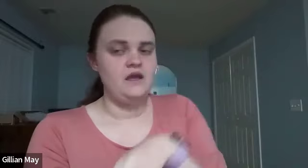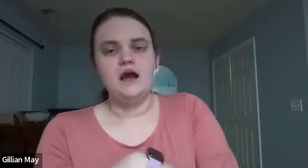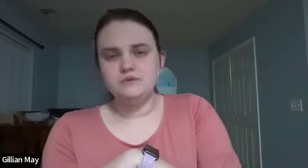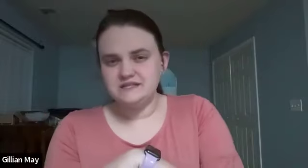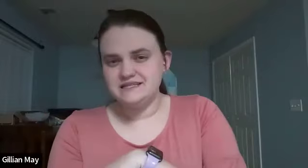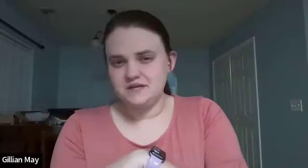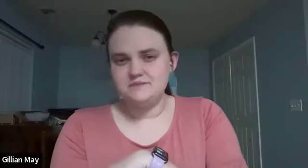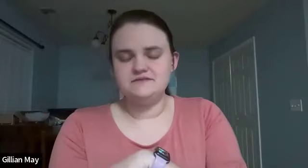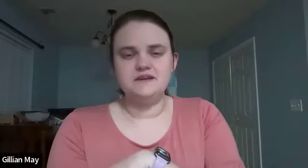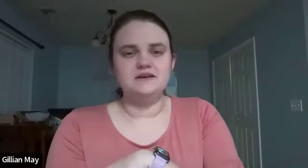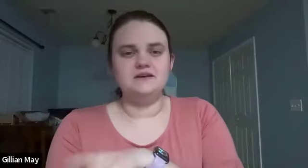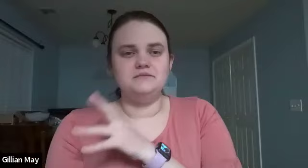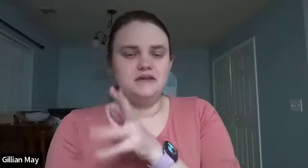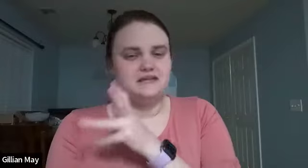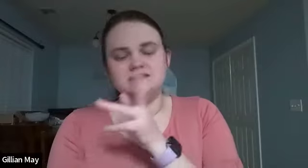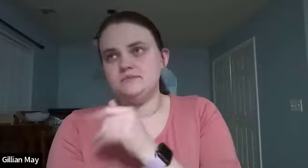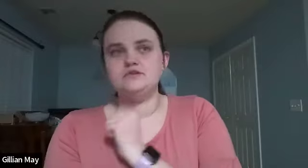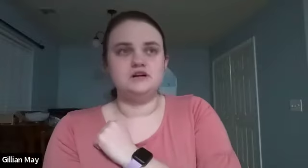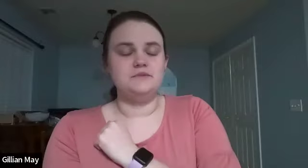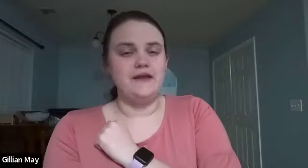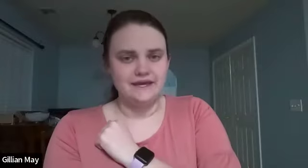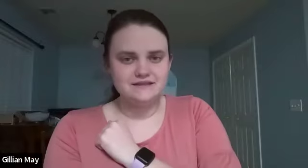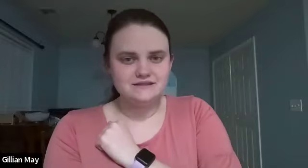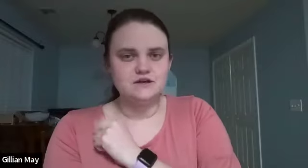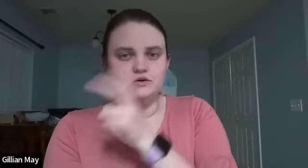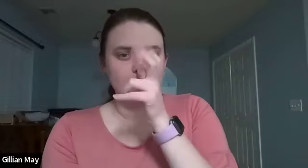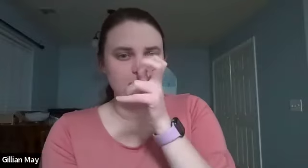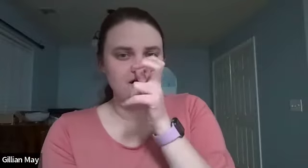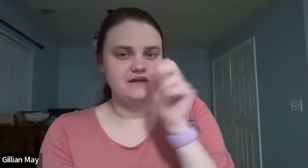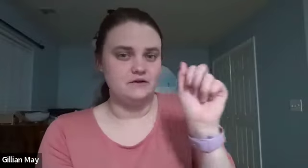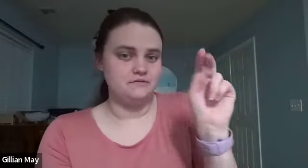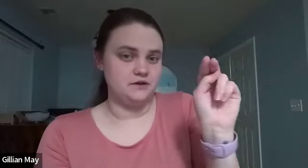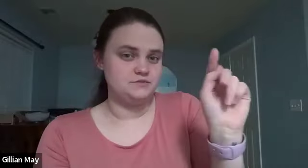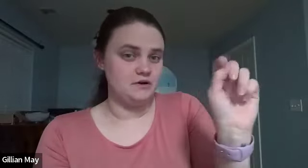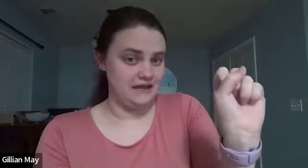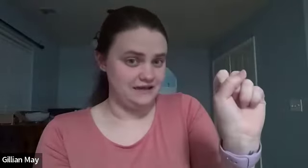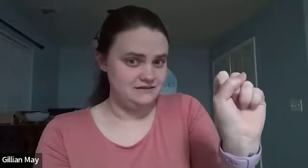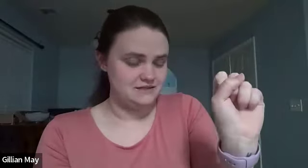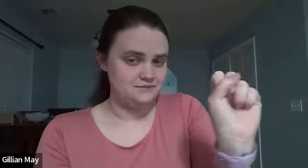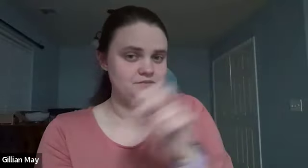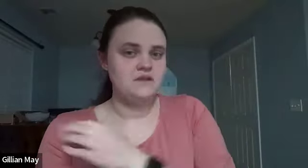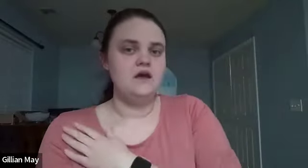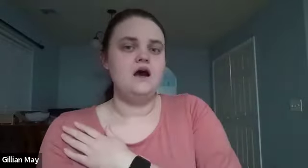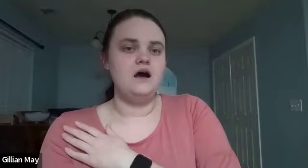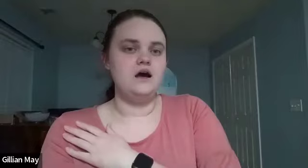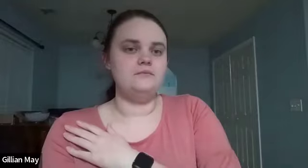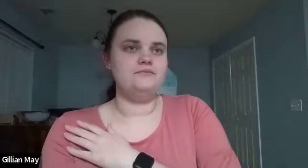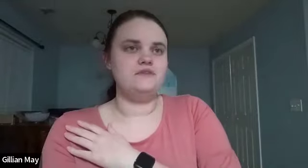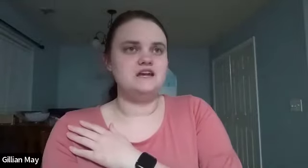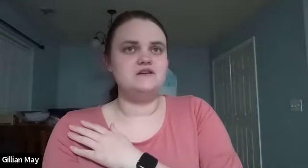I will see sometimes if people are talking about ants, they'll go bug and then they'll fingerspell ants. That's kind of what I've